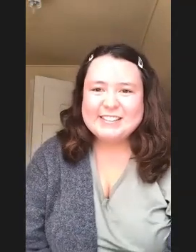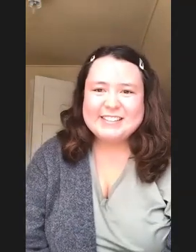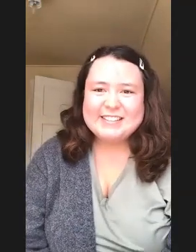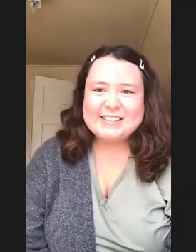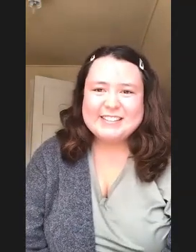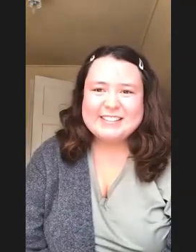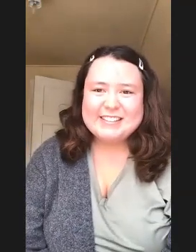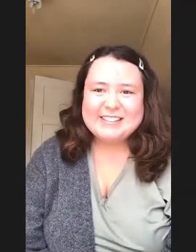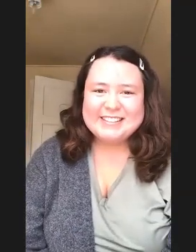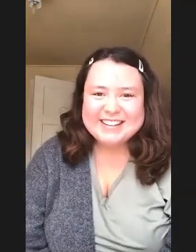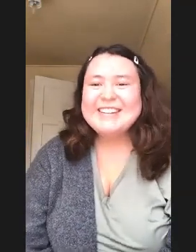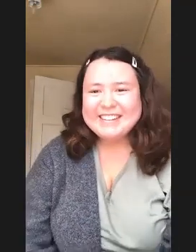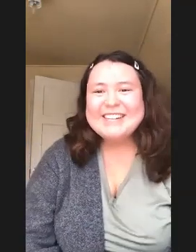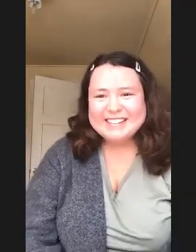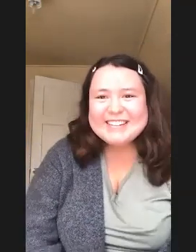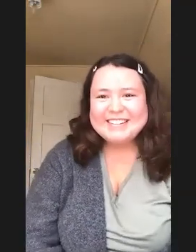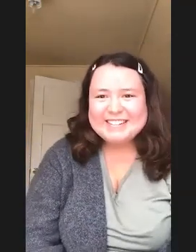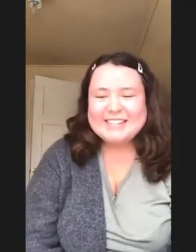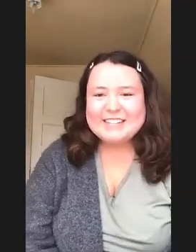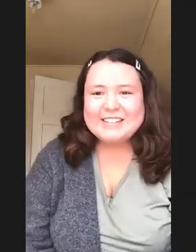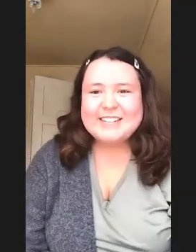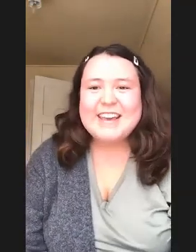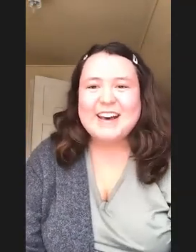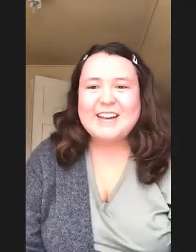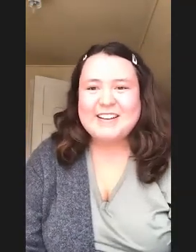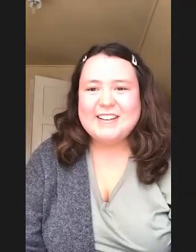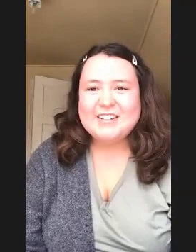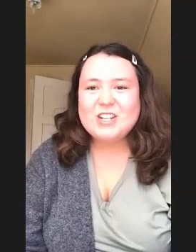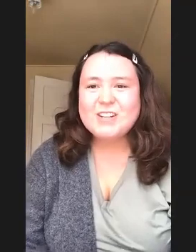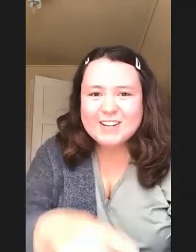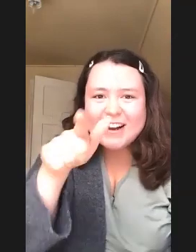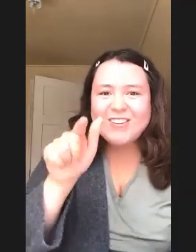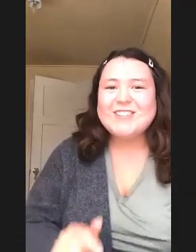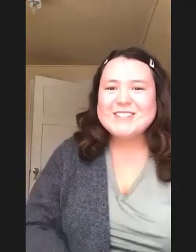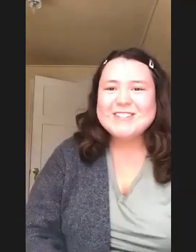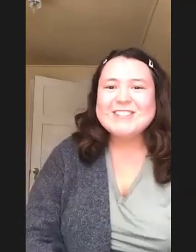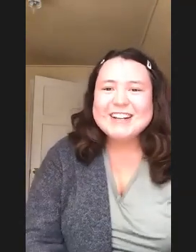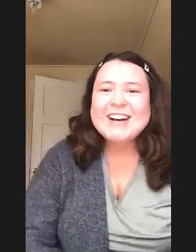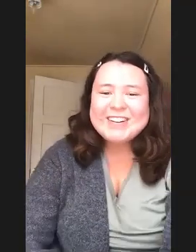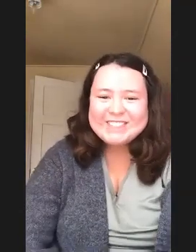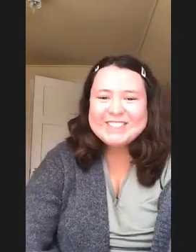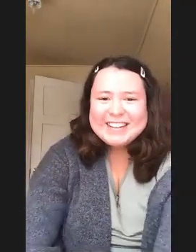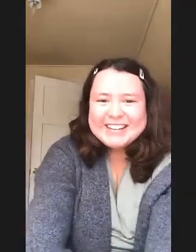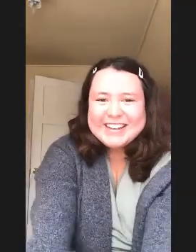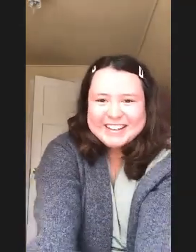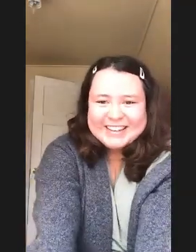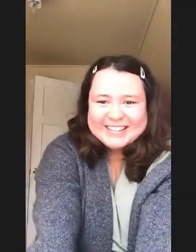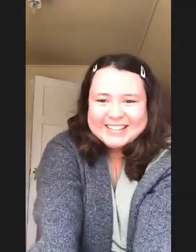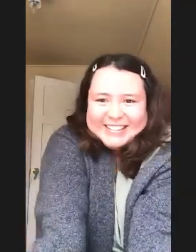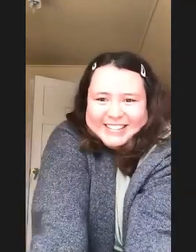remembering things. I'll have to practice a bunch of times. But Yeah. awesome. Charts helpful too. Yeah.